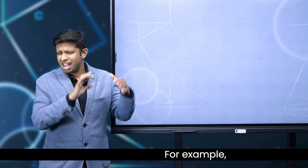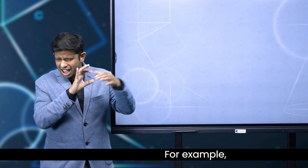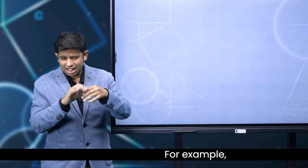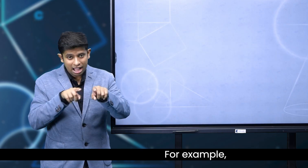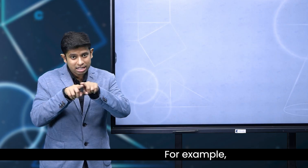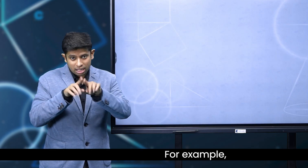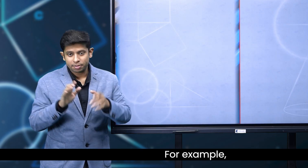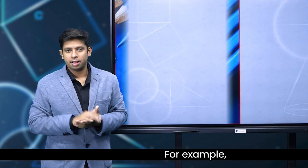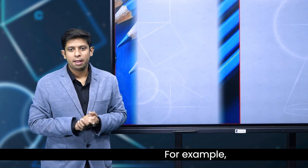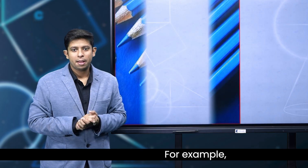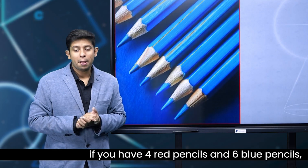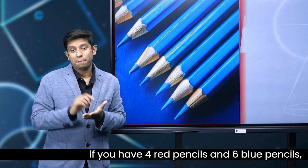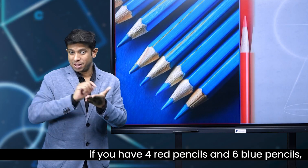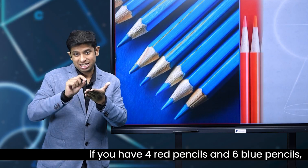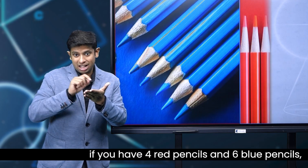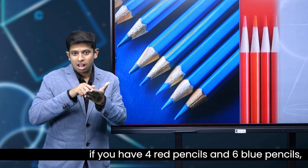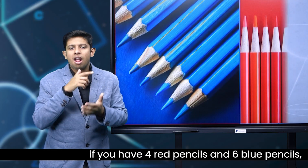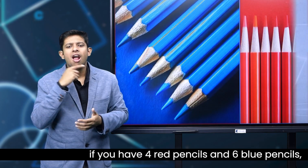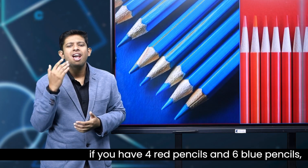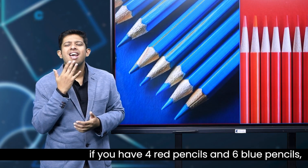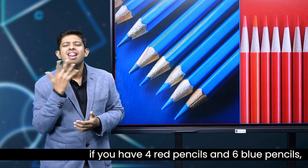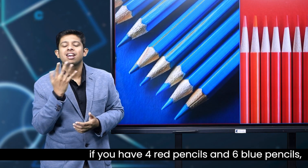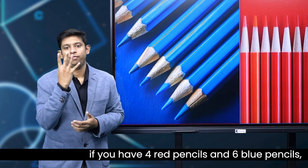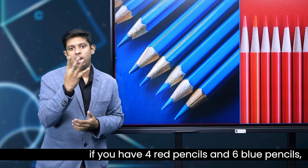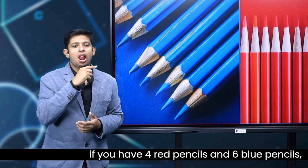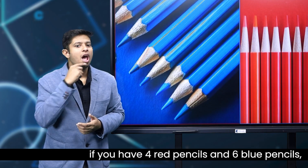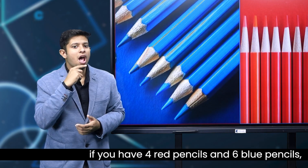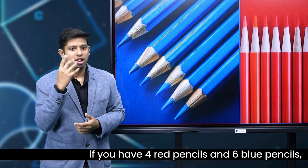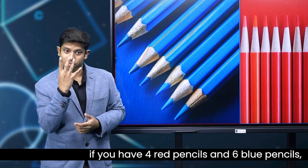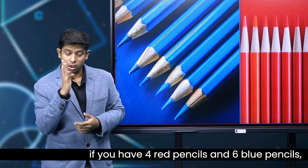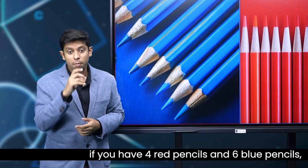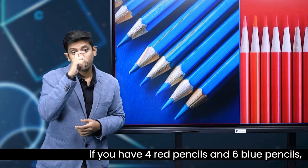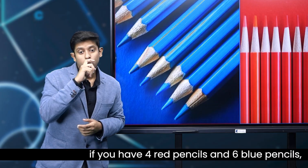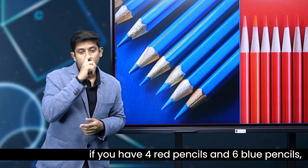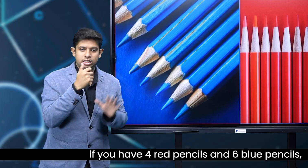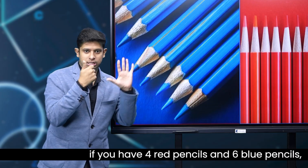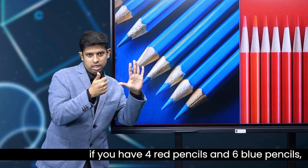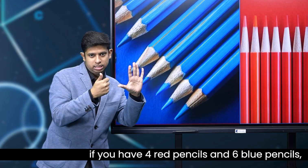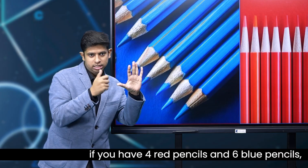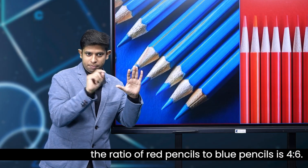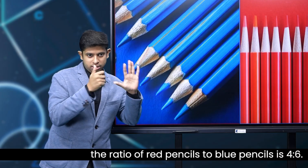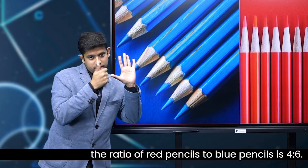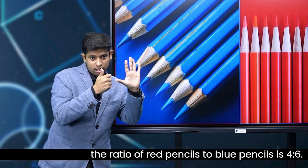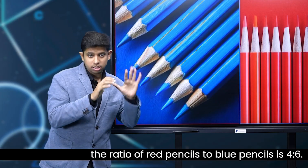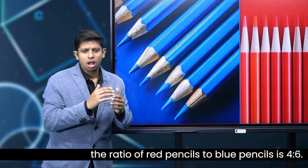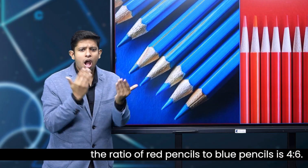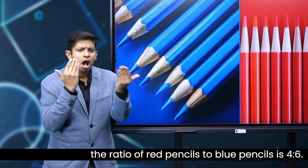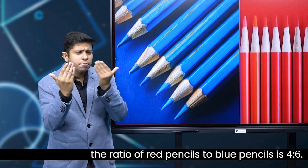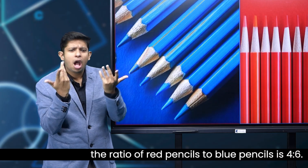For example, if you have 4 red pencils and 6 blue pencils, the ratio of red pencils to